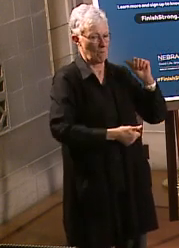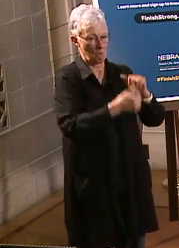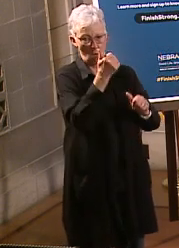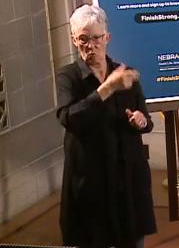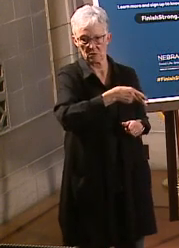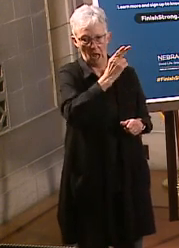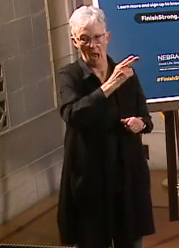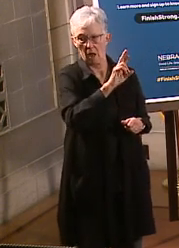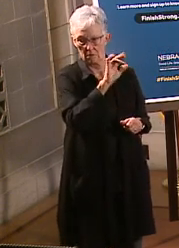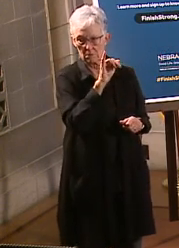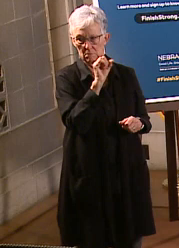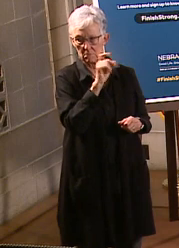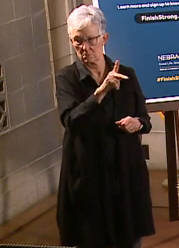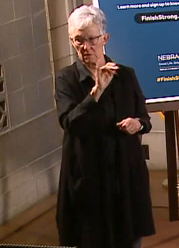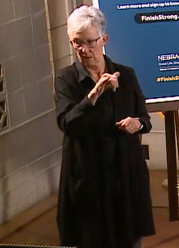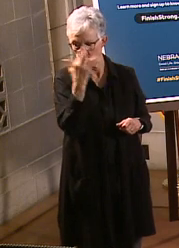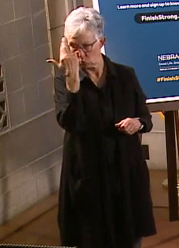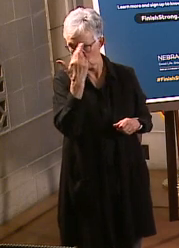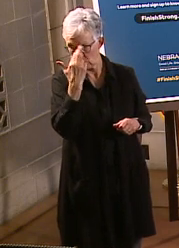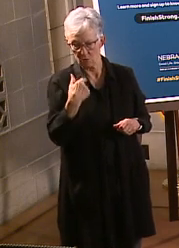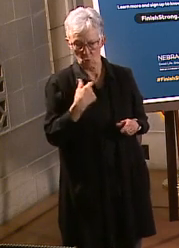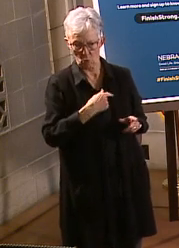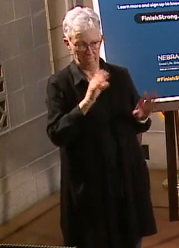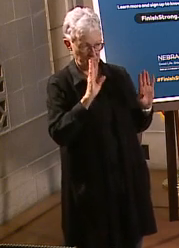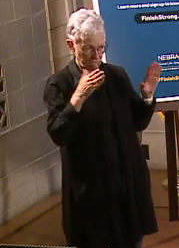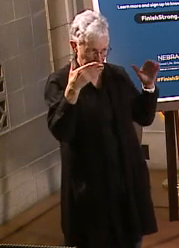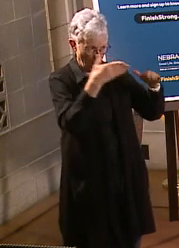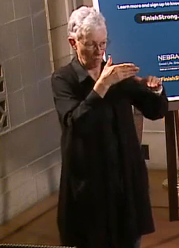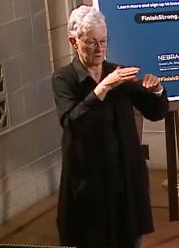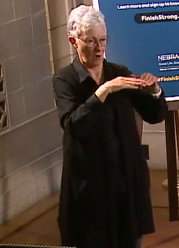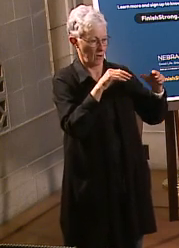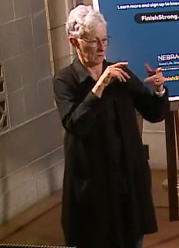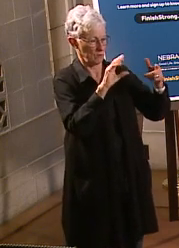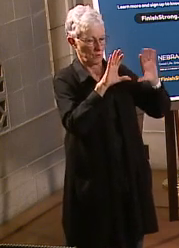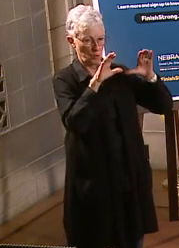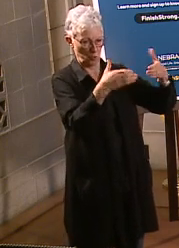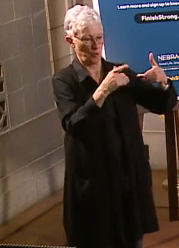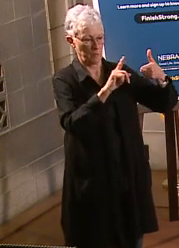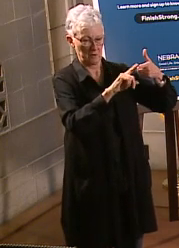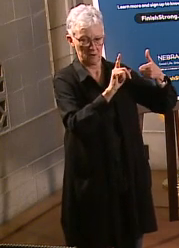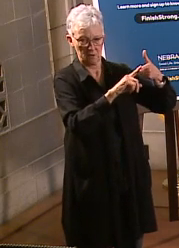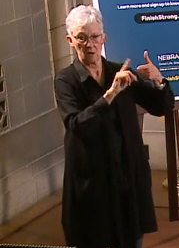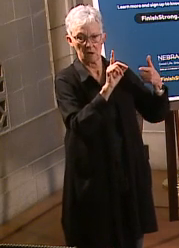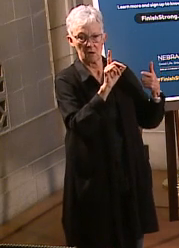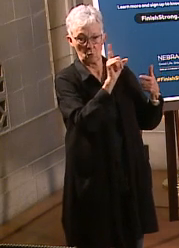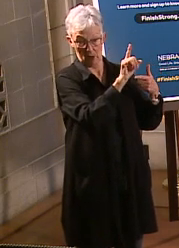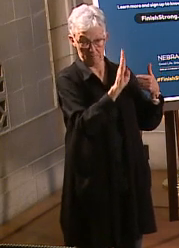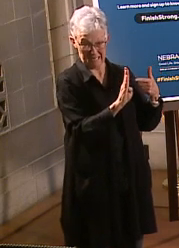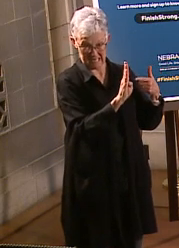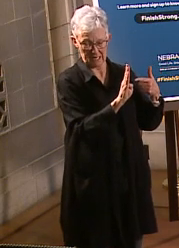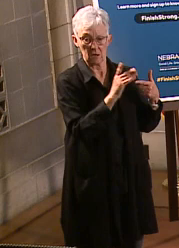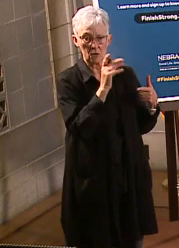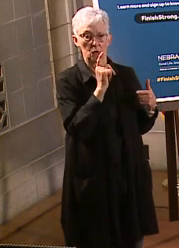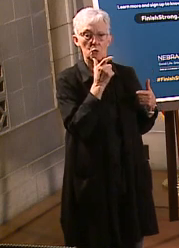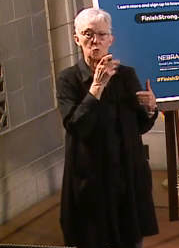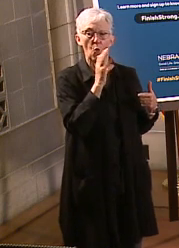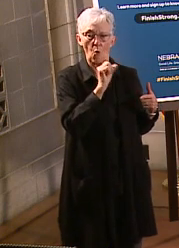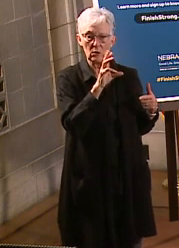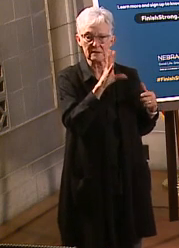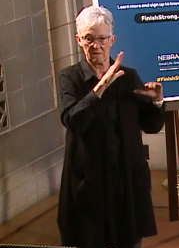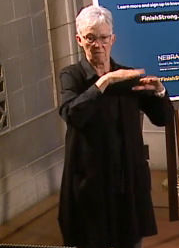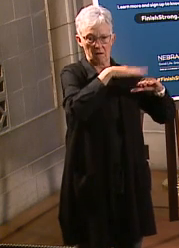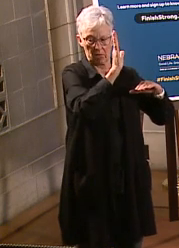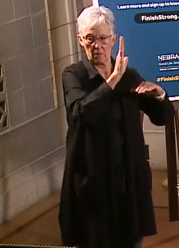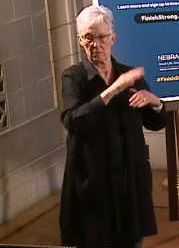we're driving the 65 years and older. And for other folks, we will be looking at data with regard to and having more information about how we're going to address